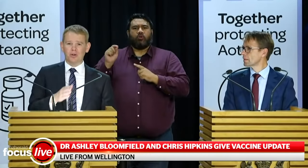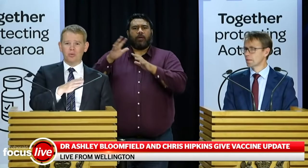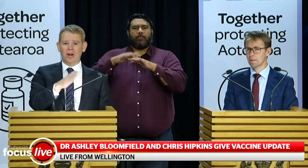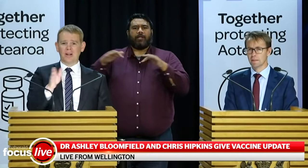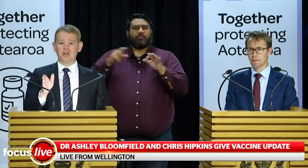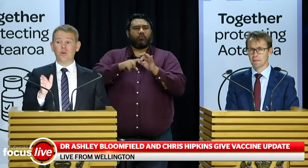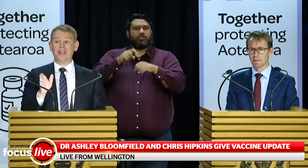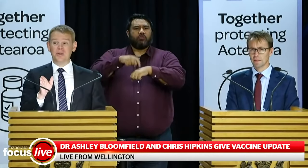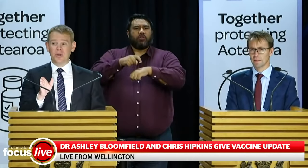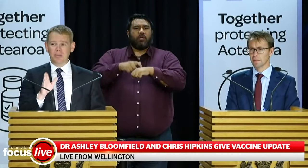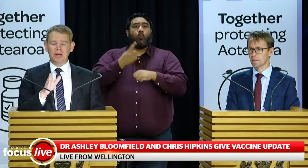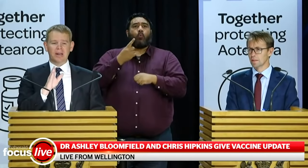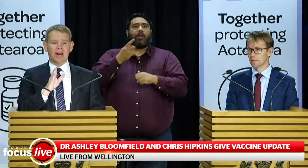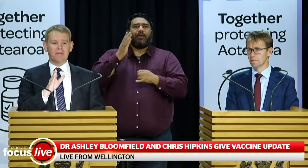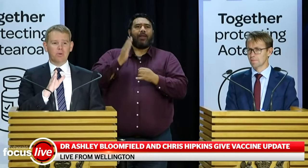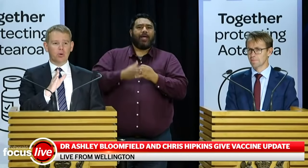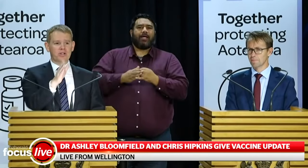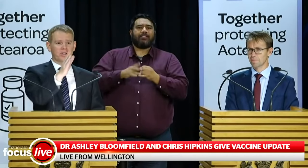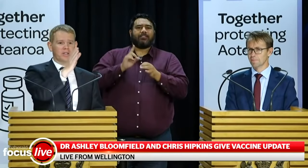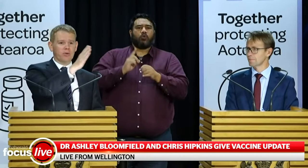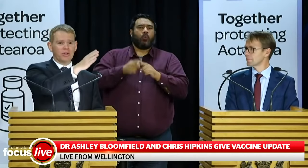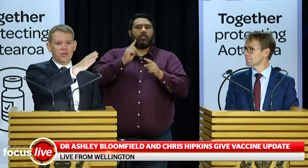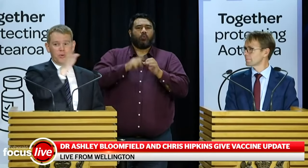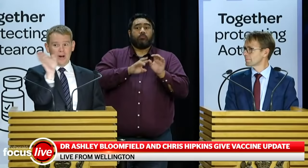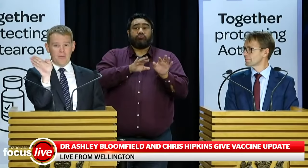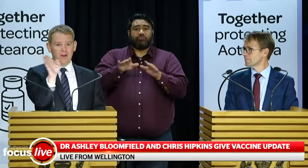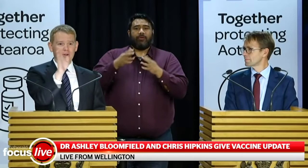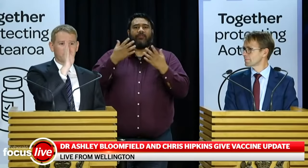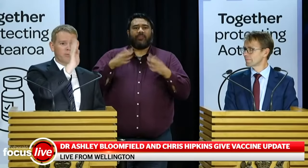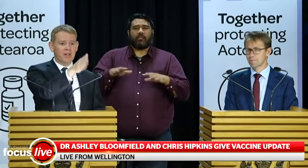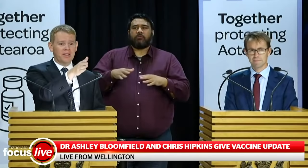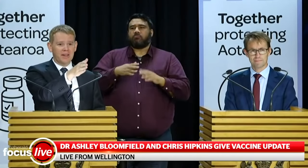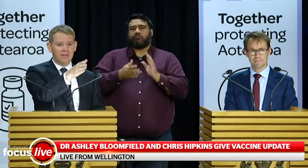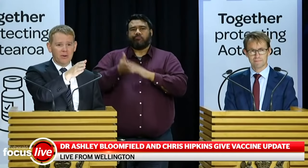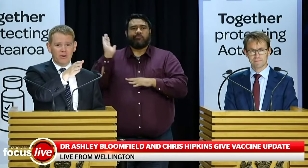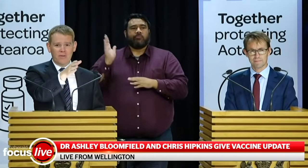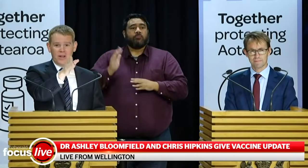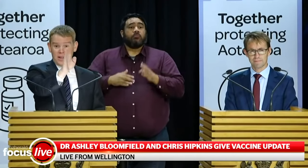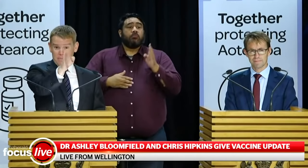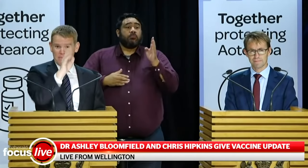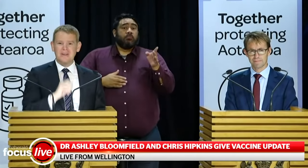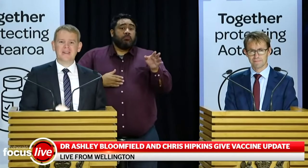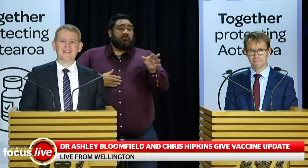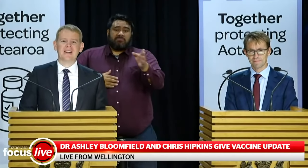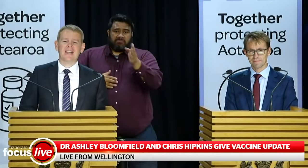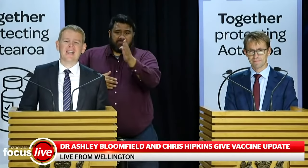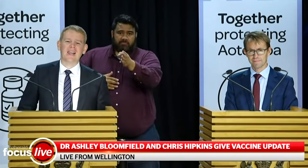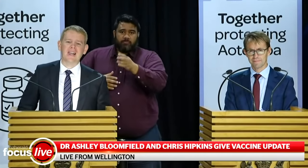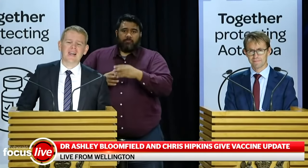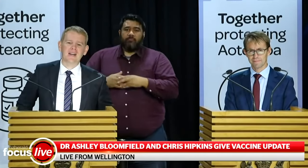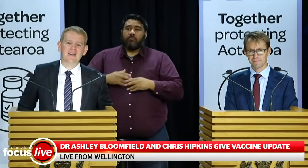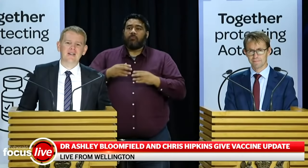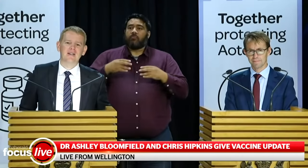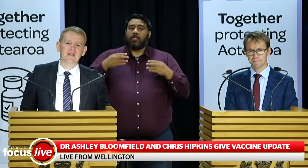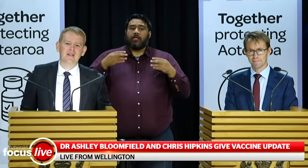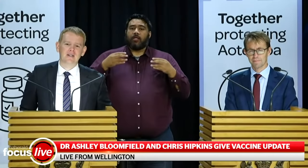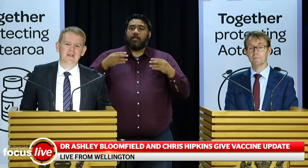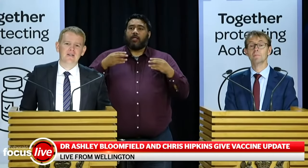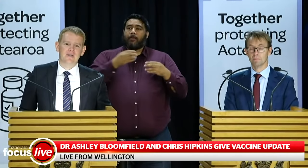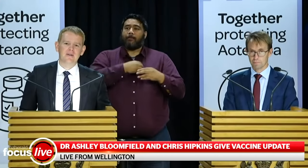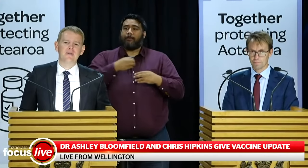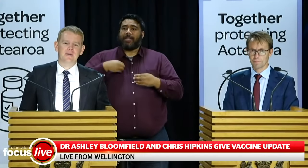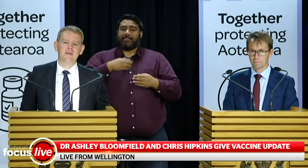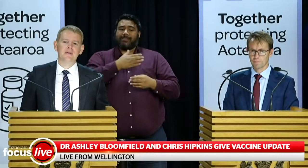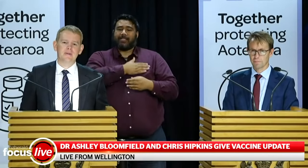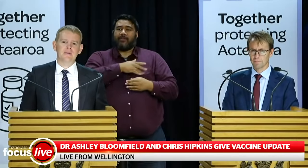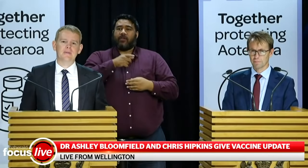question time. So I'll do one last quick sweep for questions, and we'll just sort of work our way across the room. Anything further over here? Yep. So MedSafe set to report back on the Johnson &